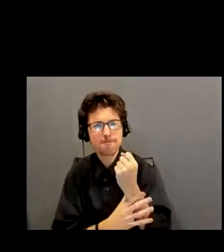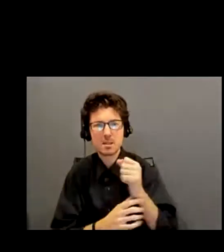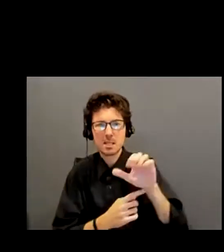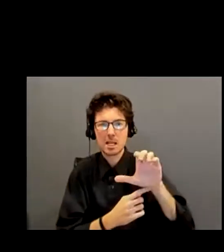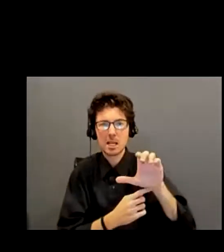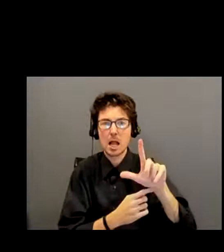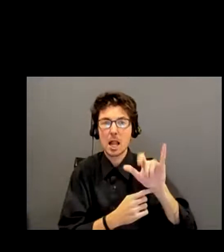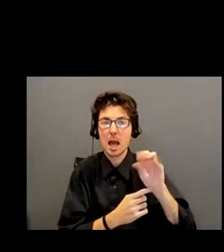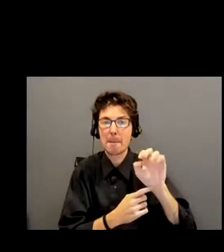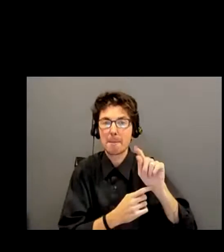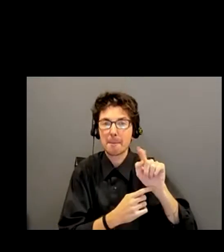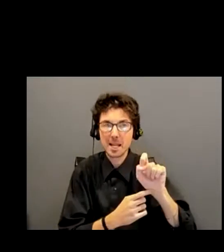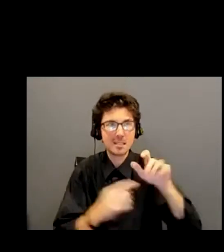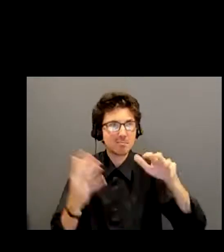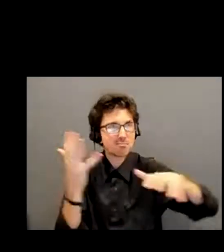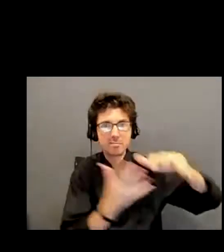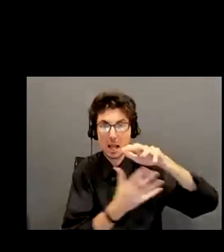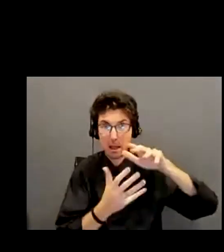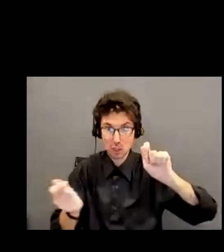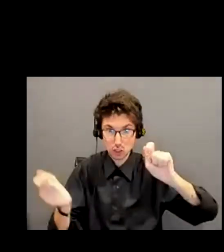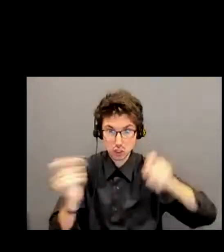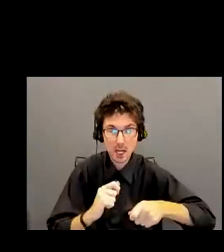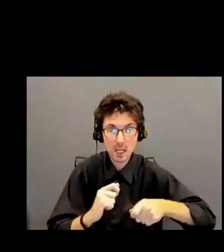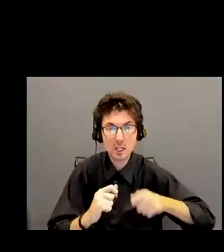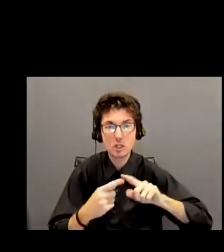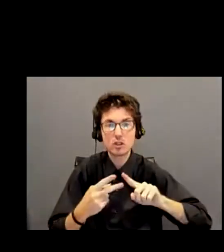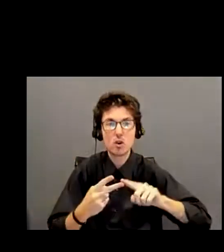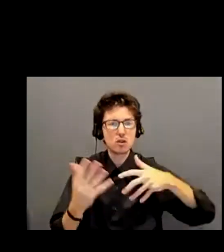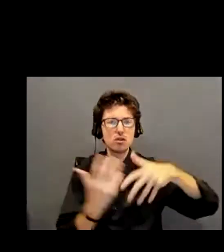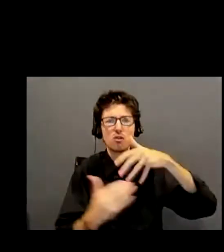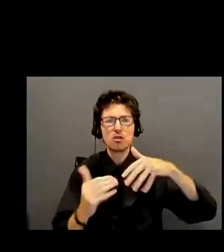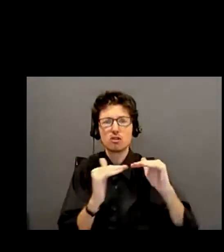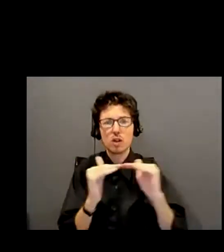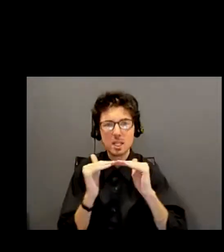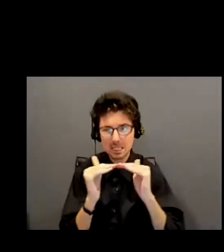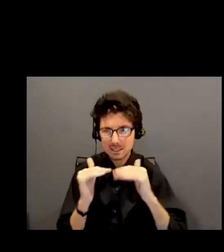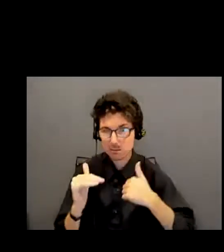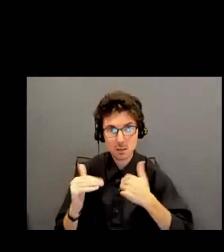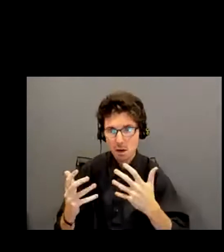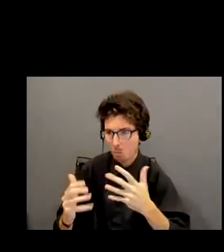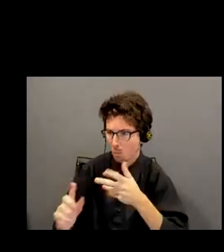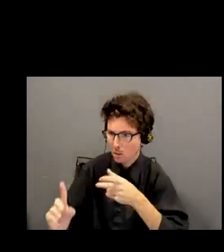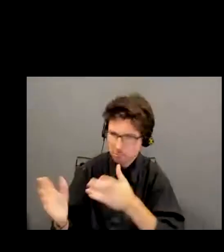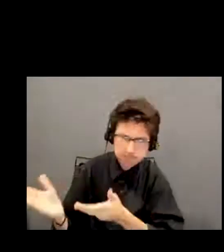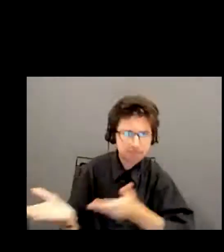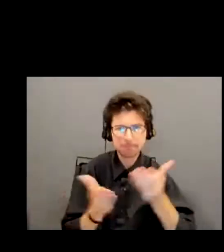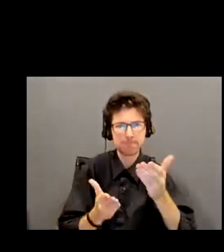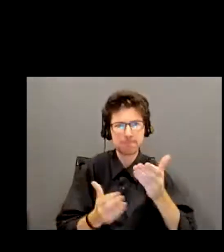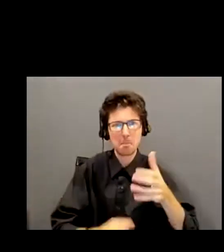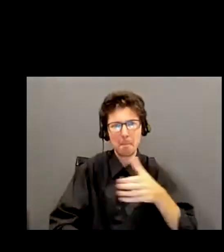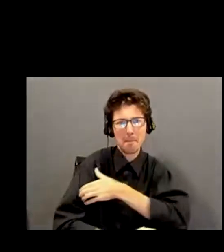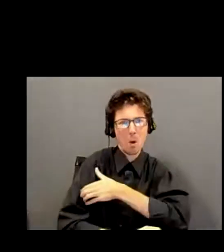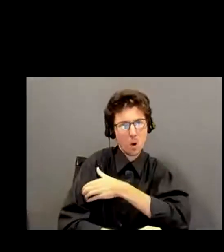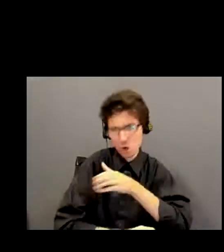to also see young generation of persons with disability empowered to become leaders and